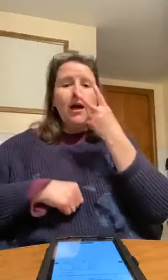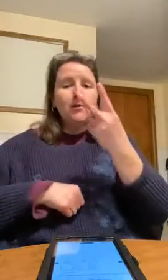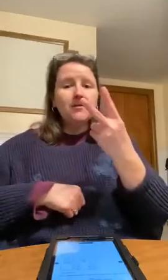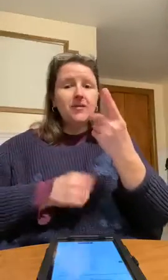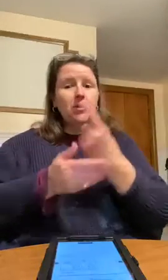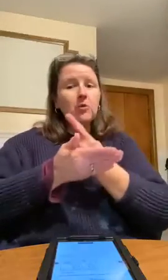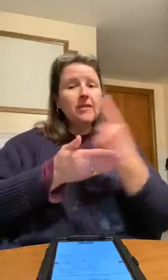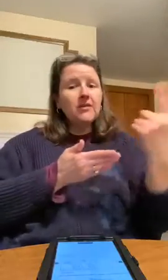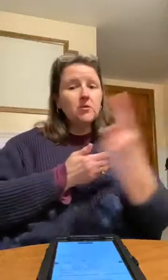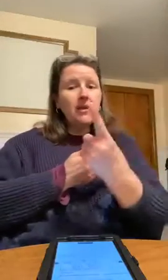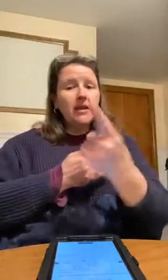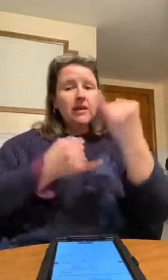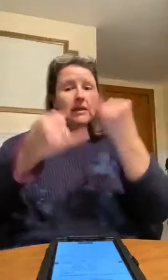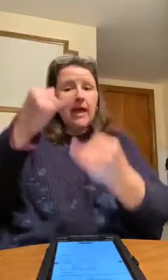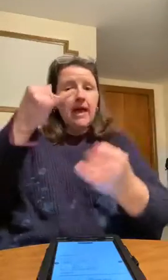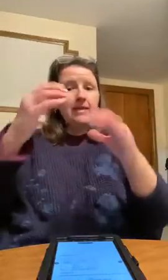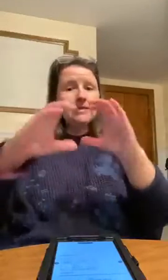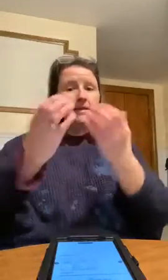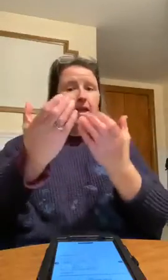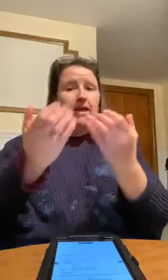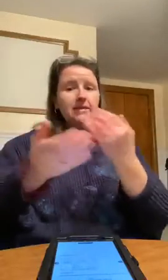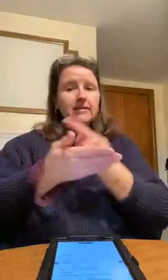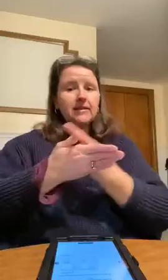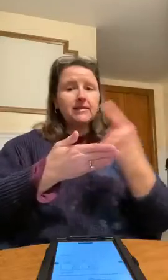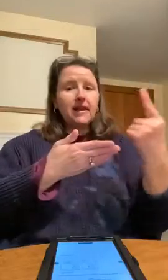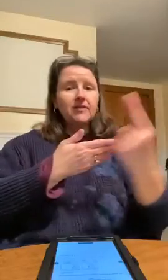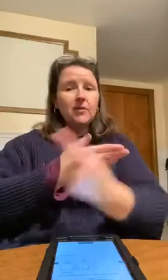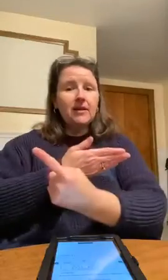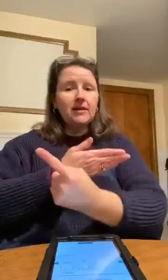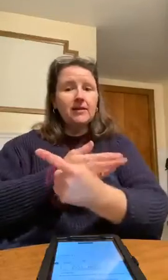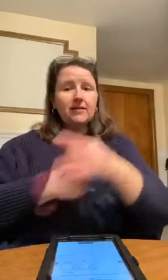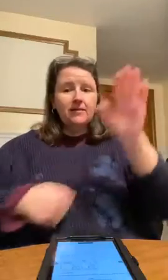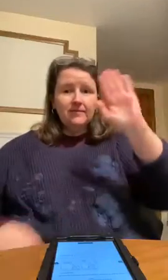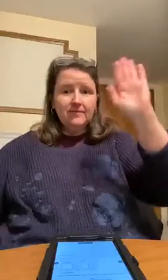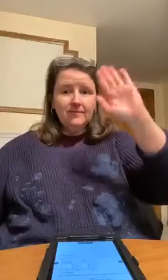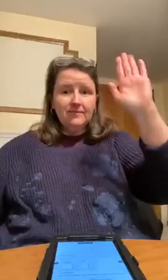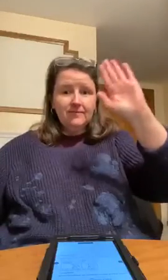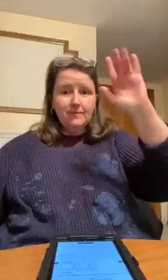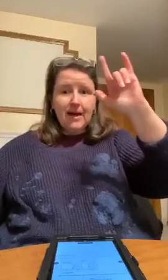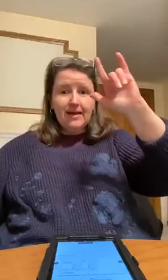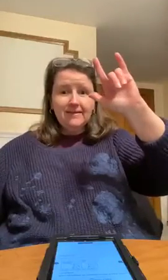see you next week. Last class is next week. Bye.